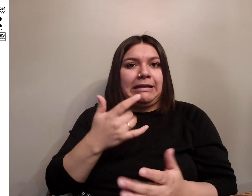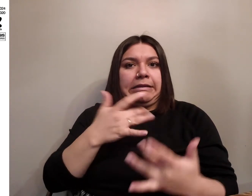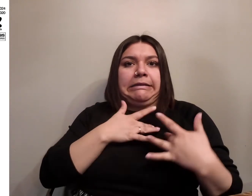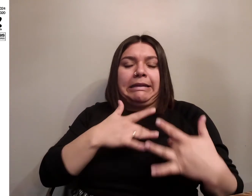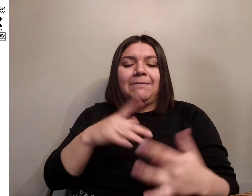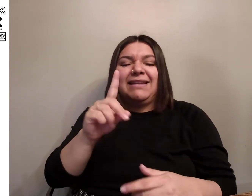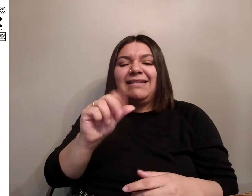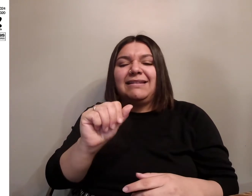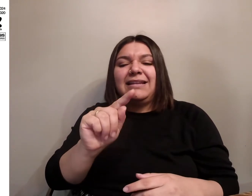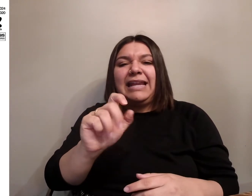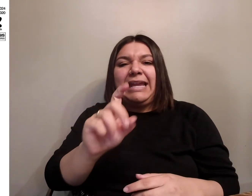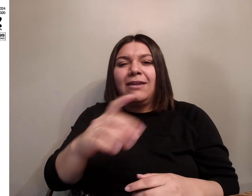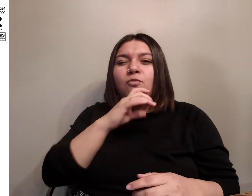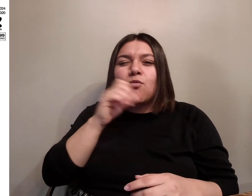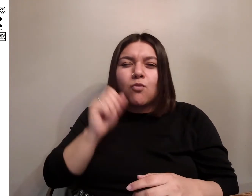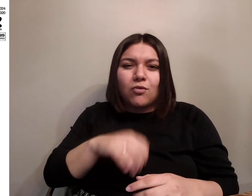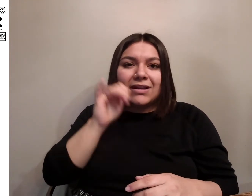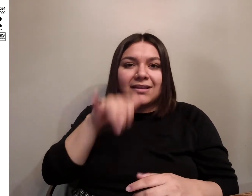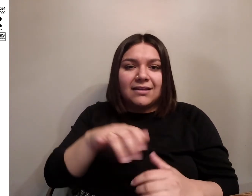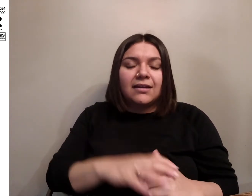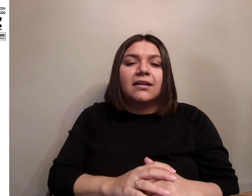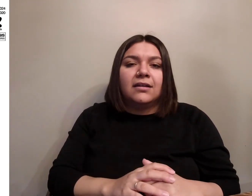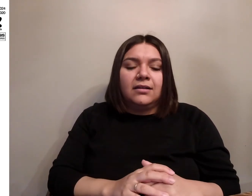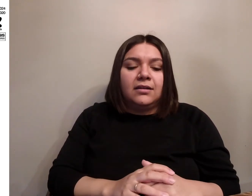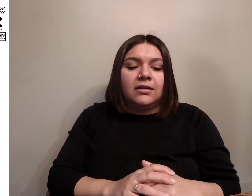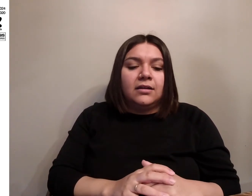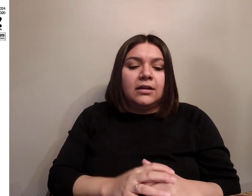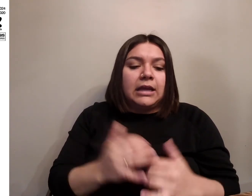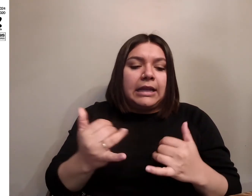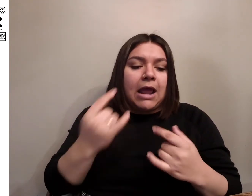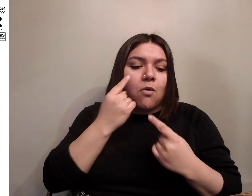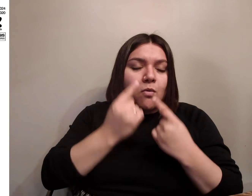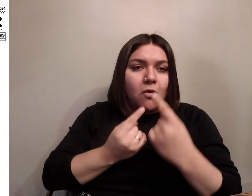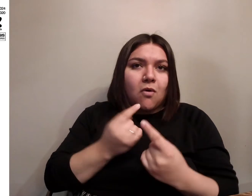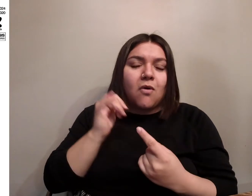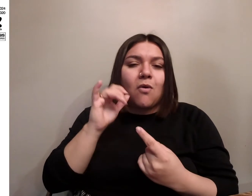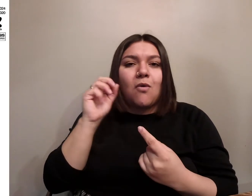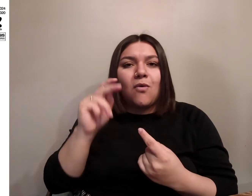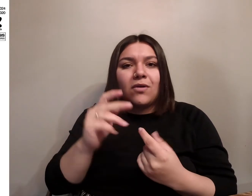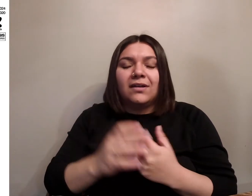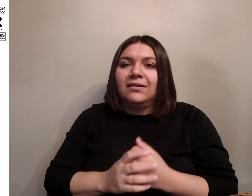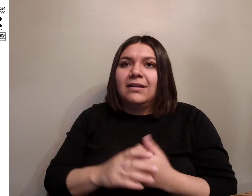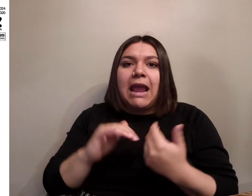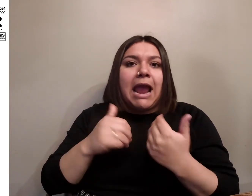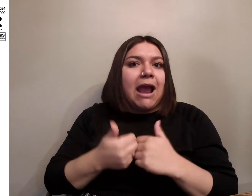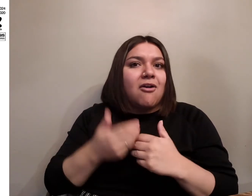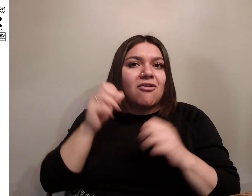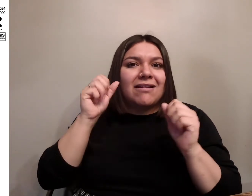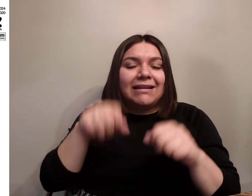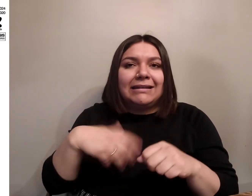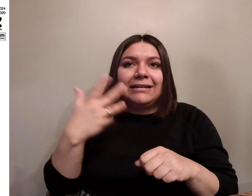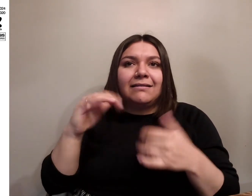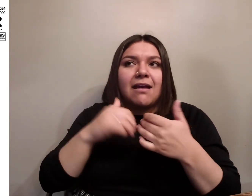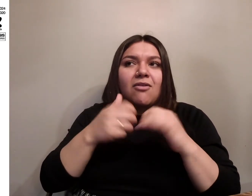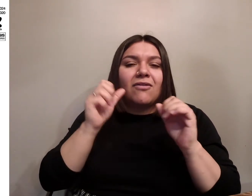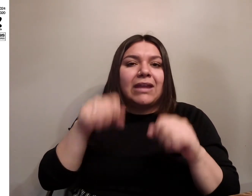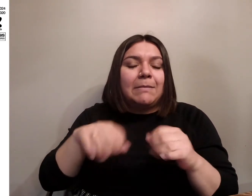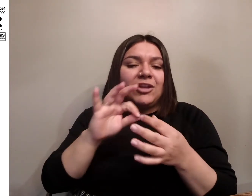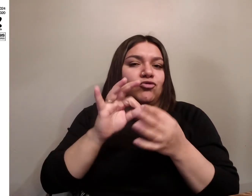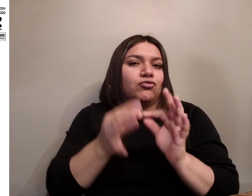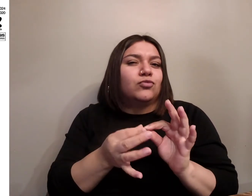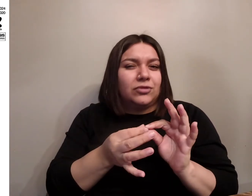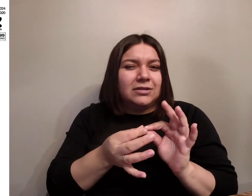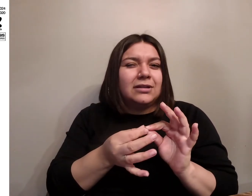looking for things really that are dated, and wondering how those